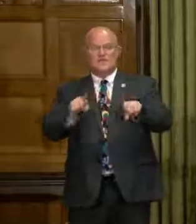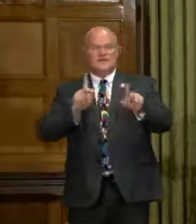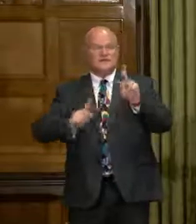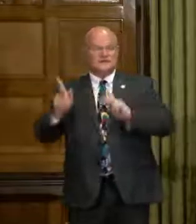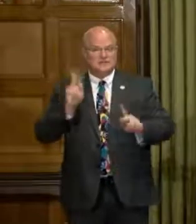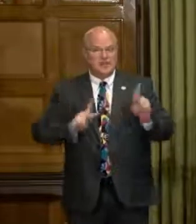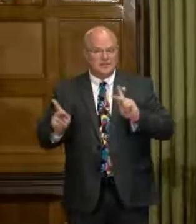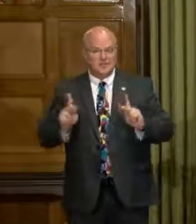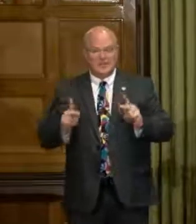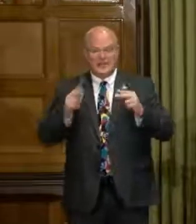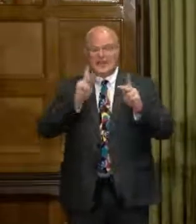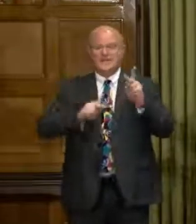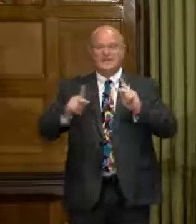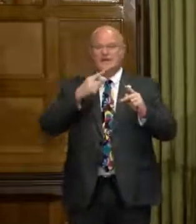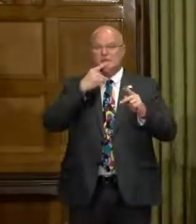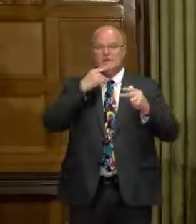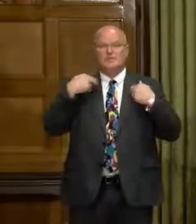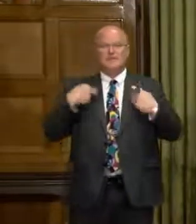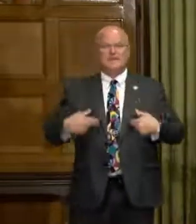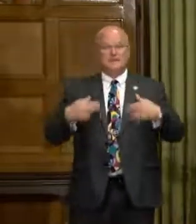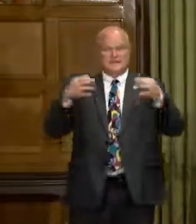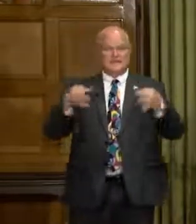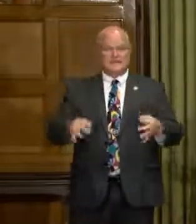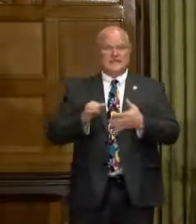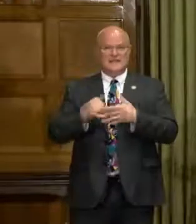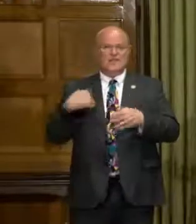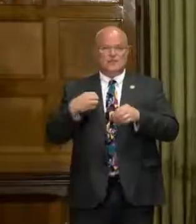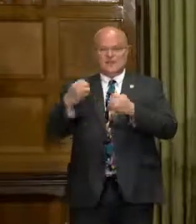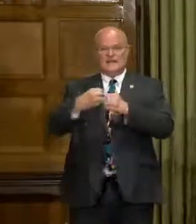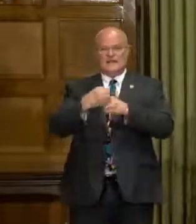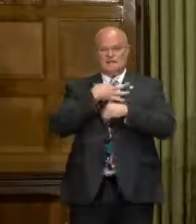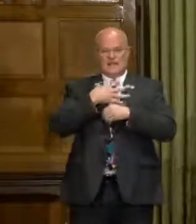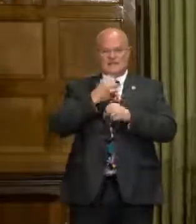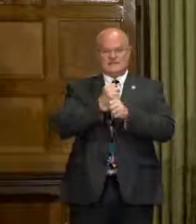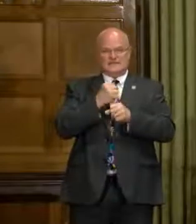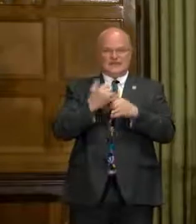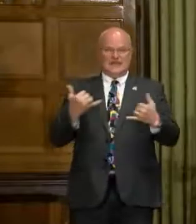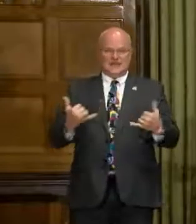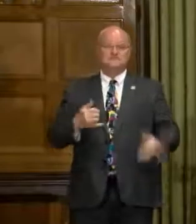and the public health decisions that we're advised to make.